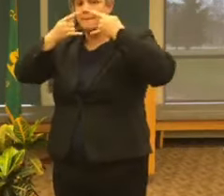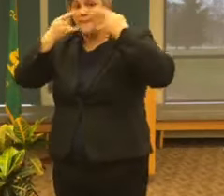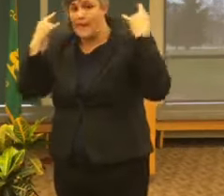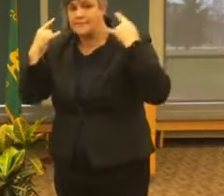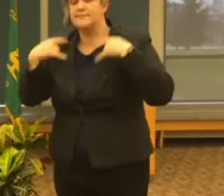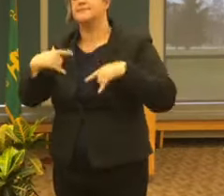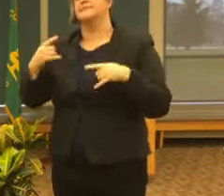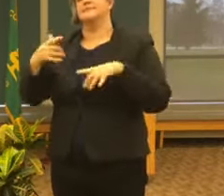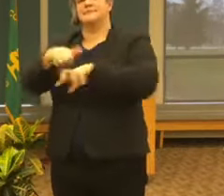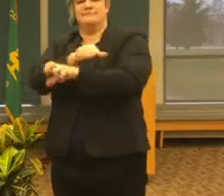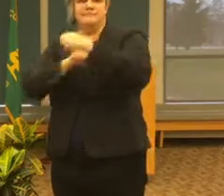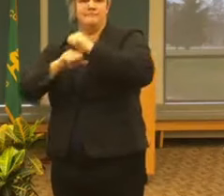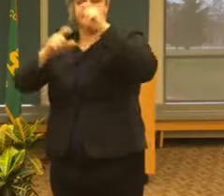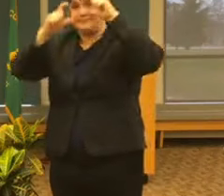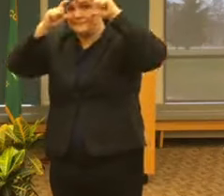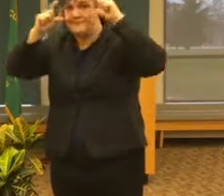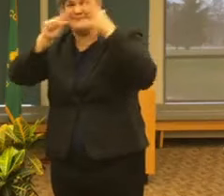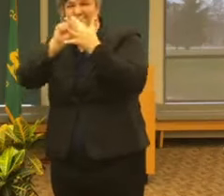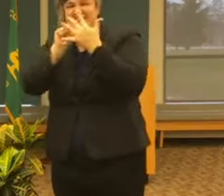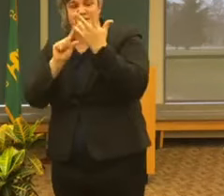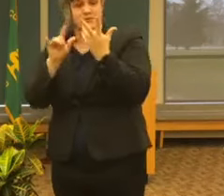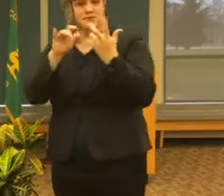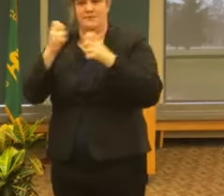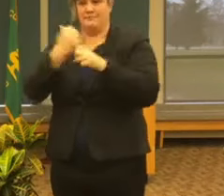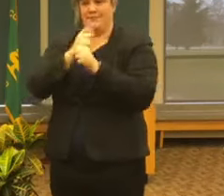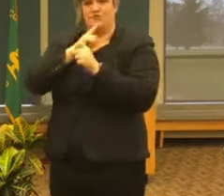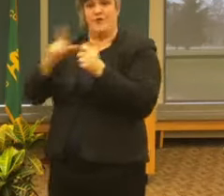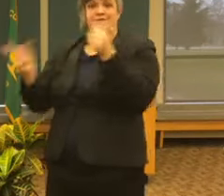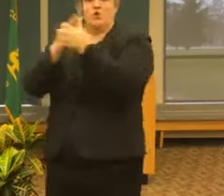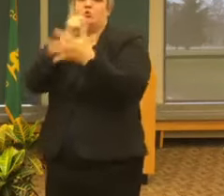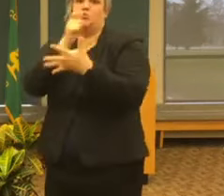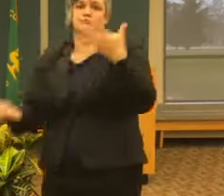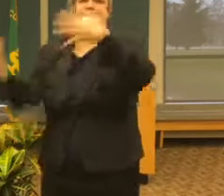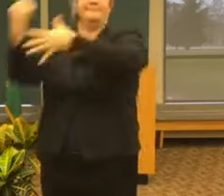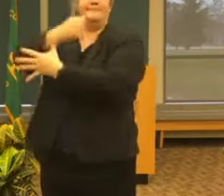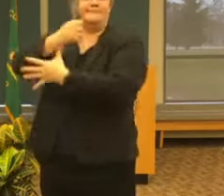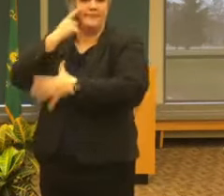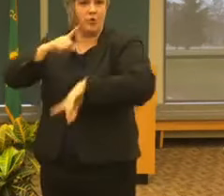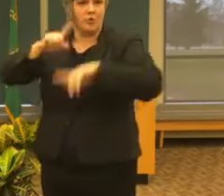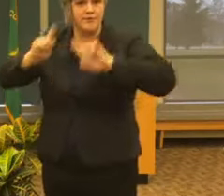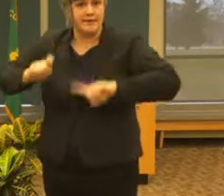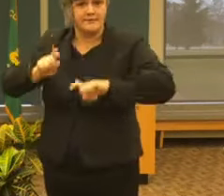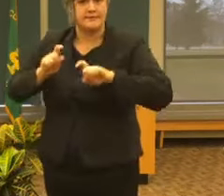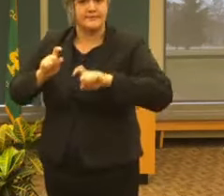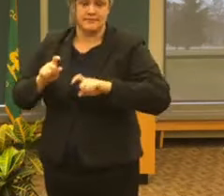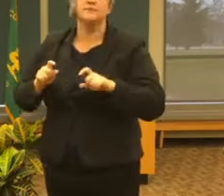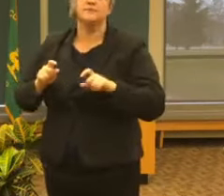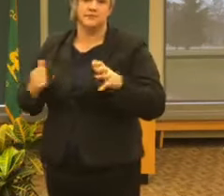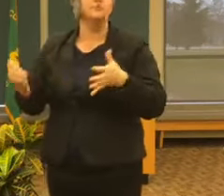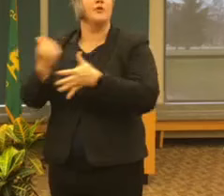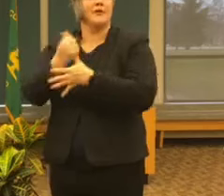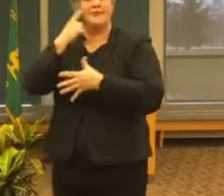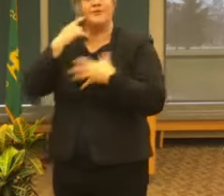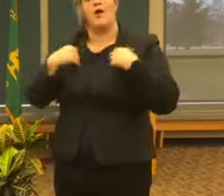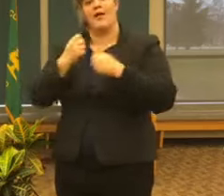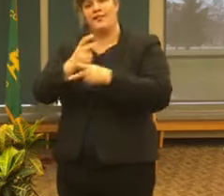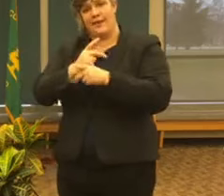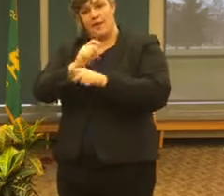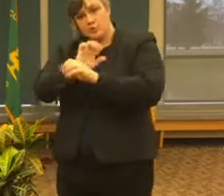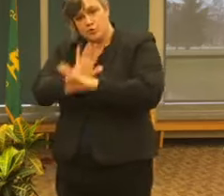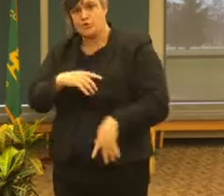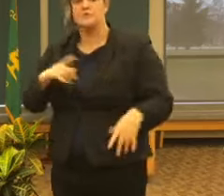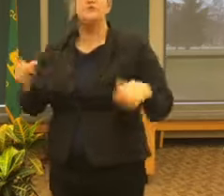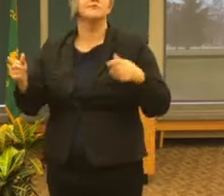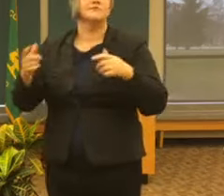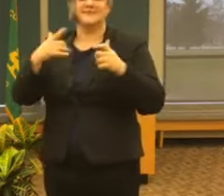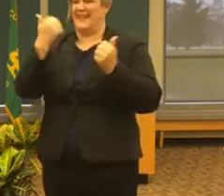PPEs, and other kinds of protection, get tested first. There's a priority for healthcare workers and first